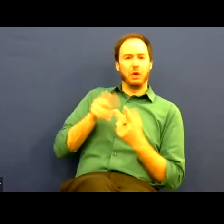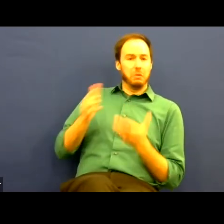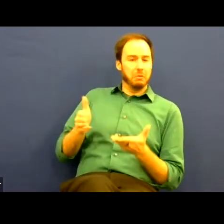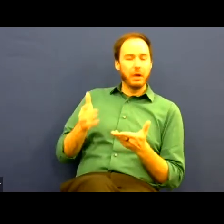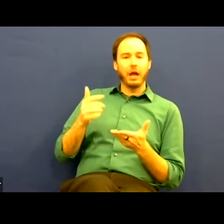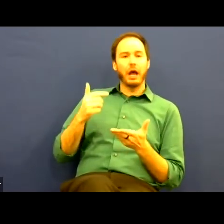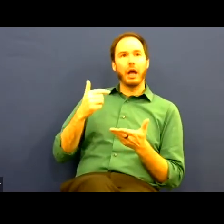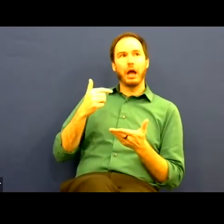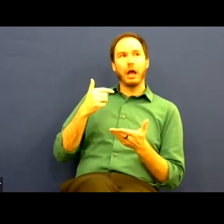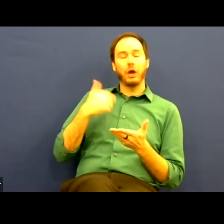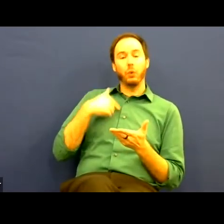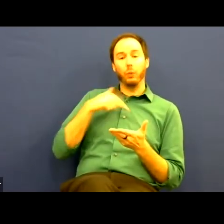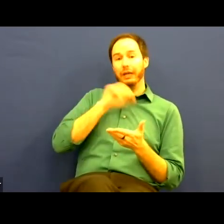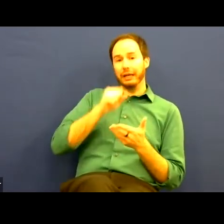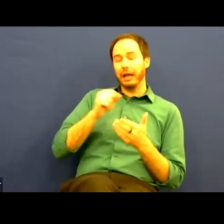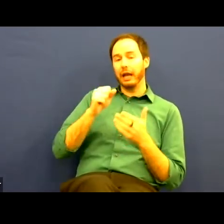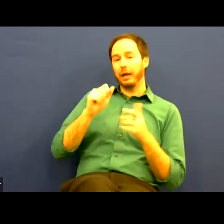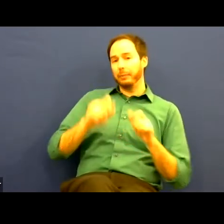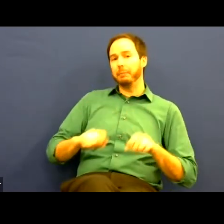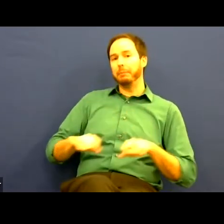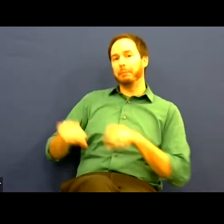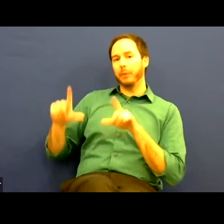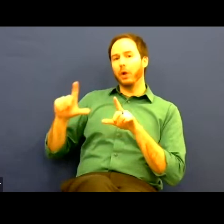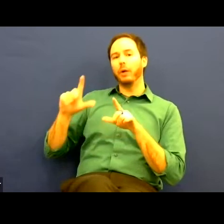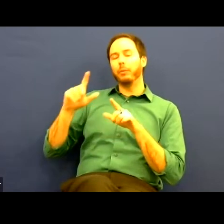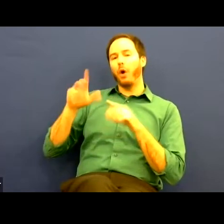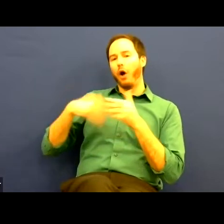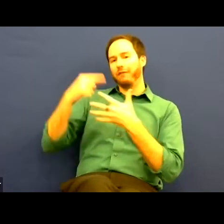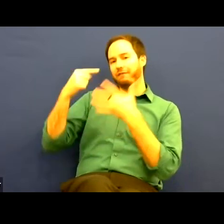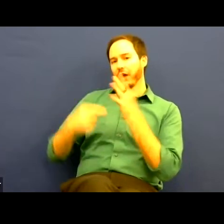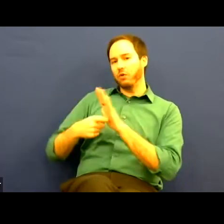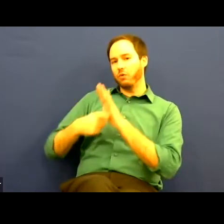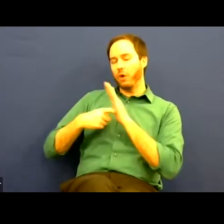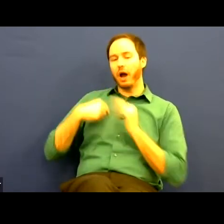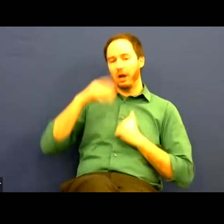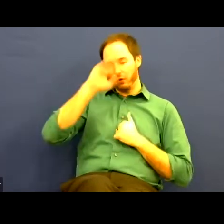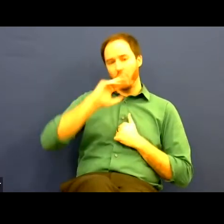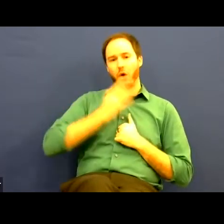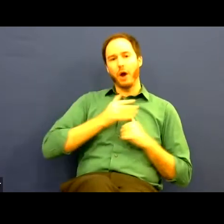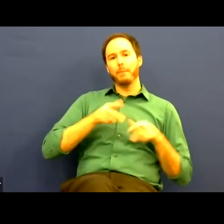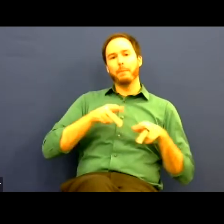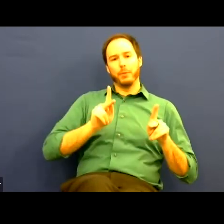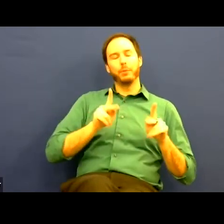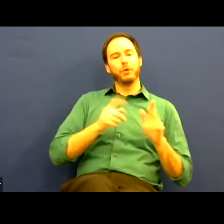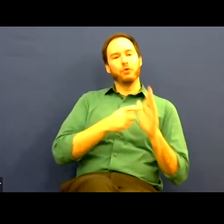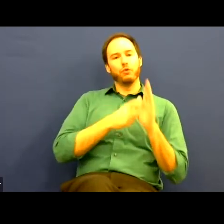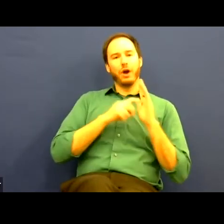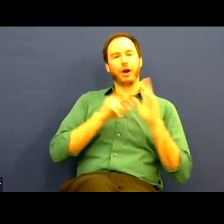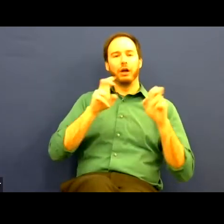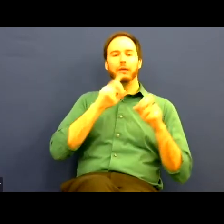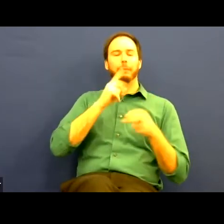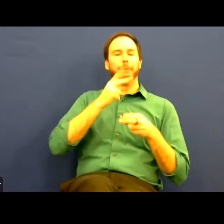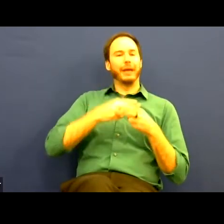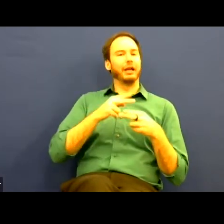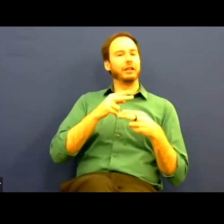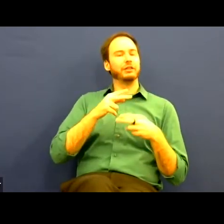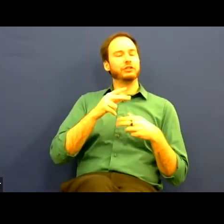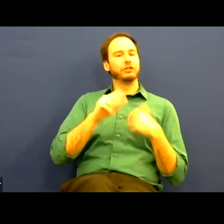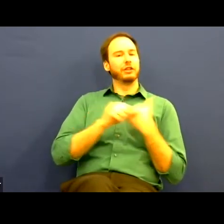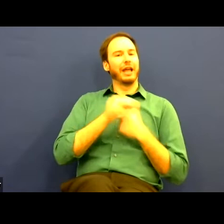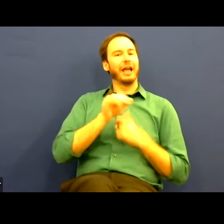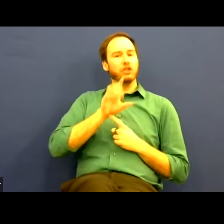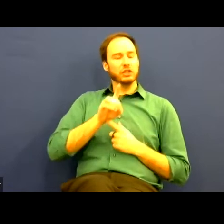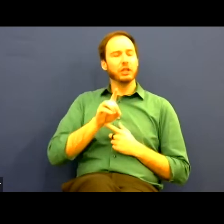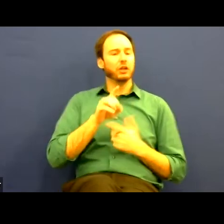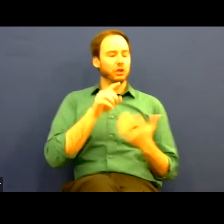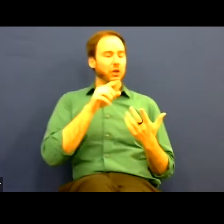have I can pull up the factors, but I'm pretty sure the factors of our special permit, our special the permit factors. hazardous. We'll go on the record. We agree to